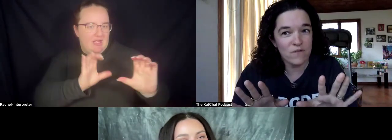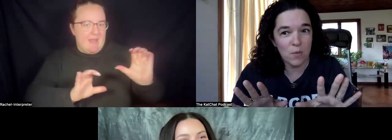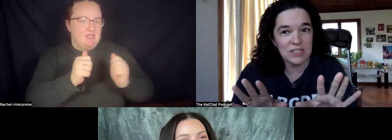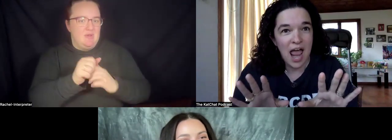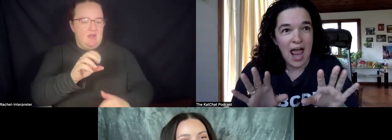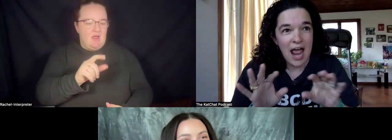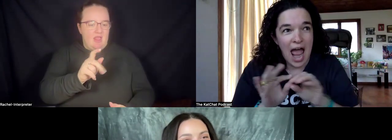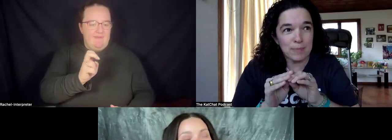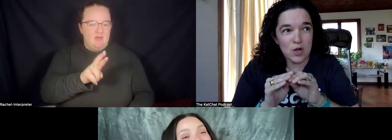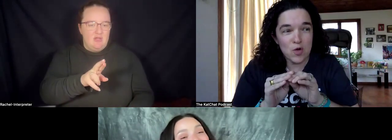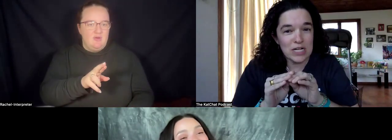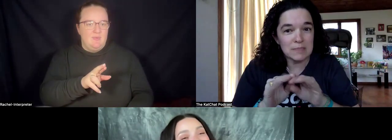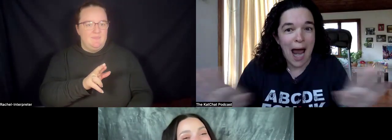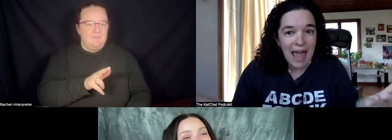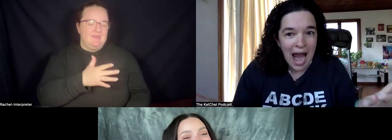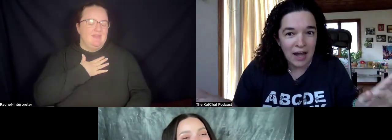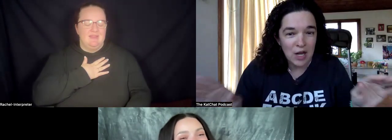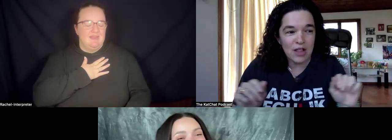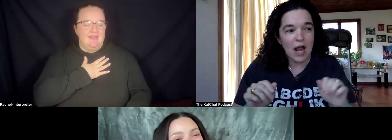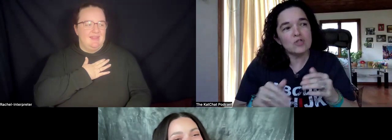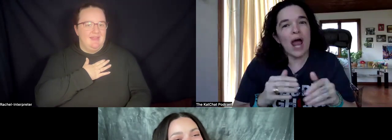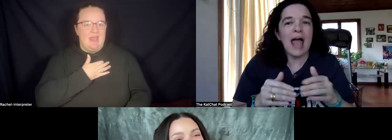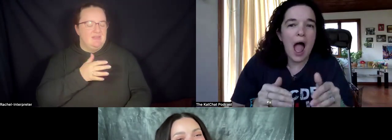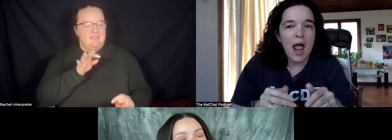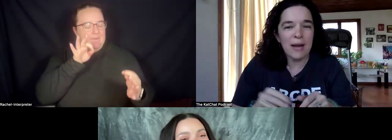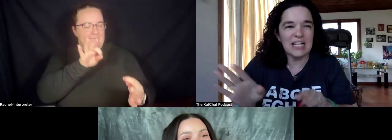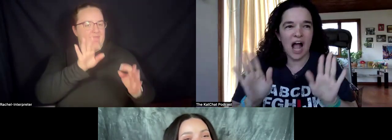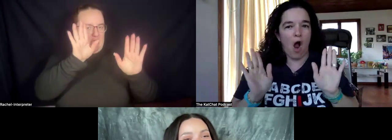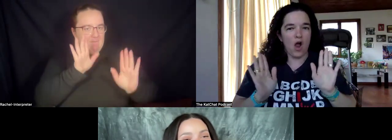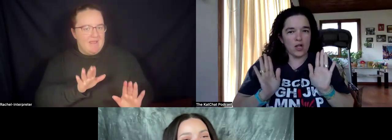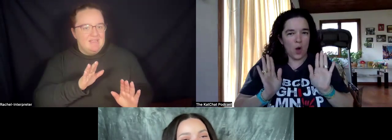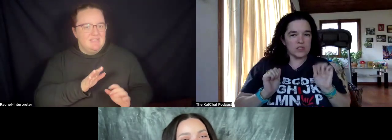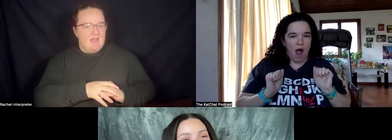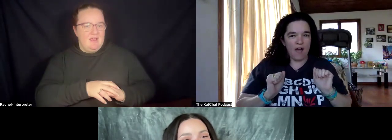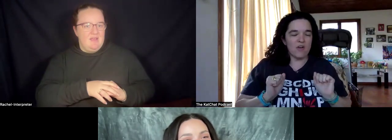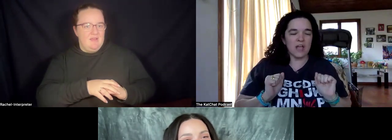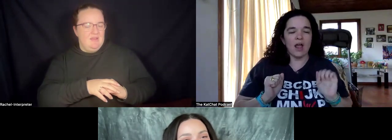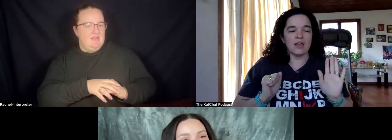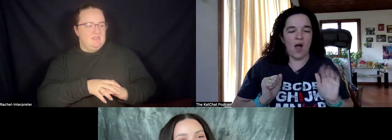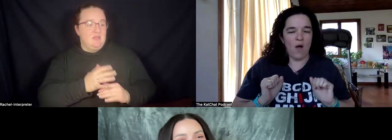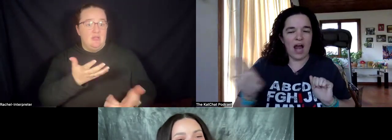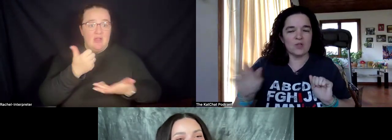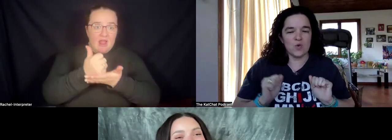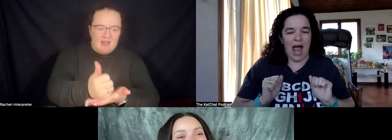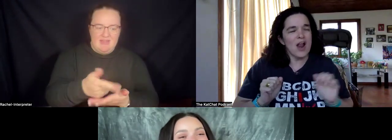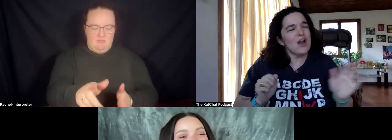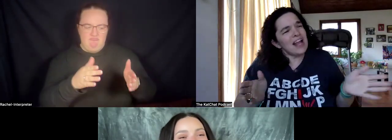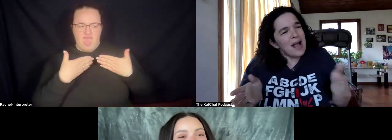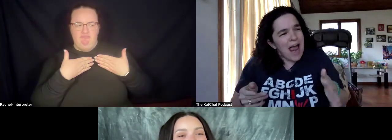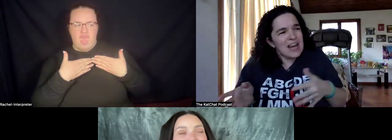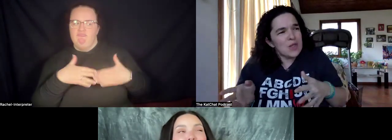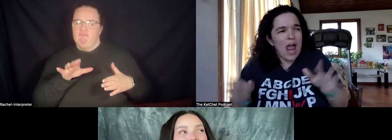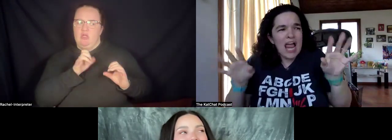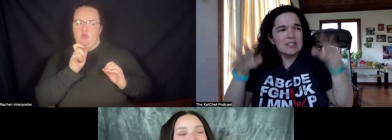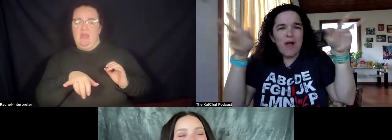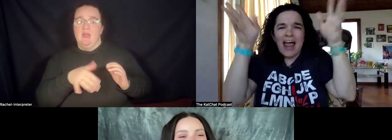in that movie was absolutely Oh, spot on. You're like trying to help, and he's like all closed off. You're like, no, I don't do that. Like,